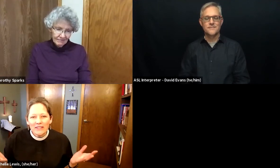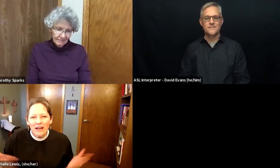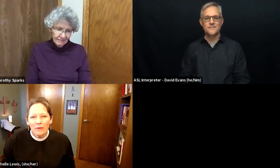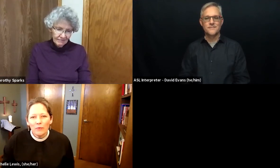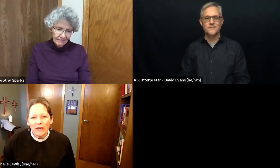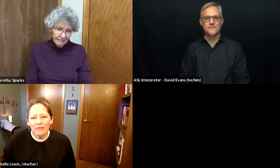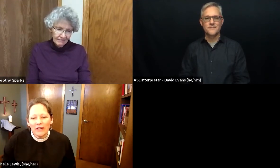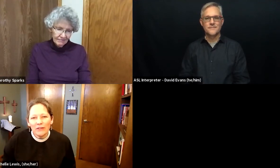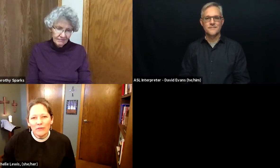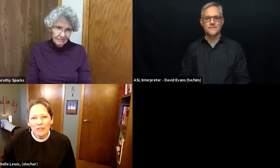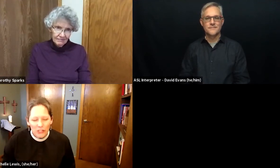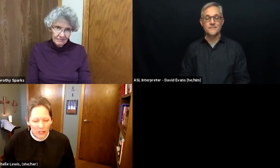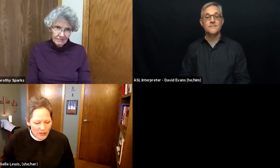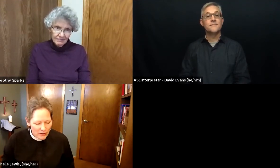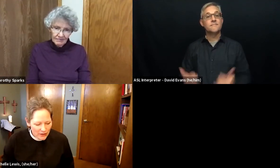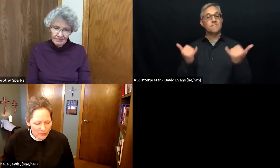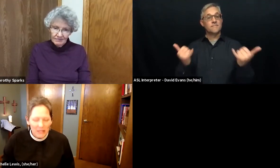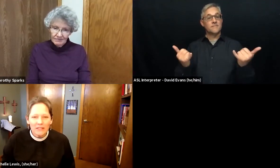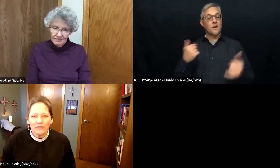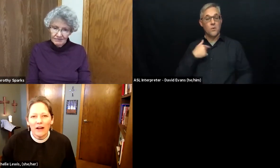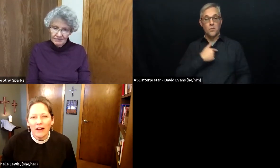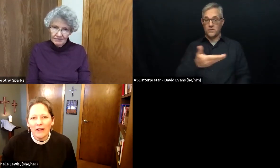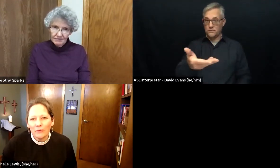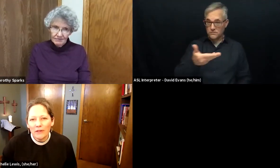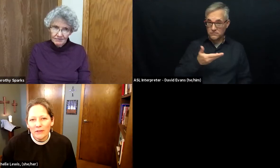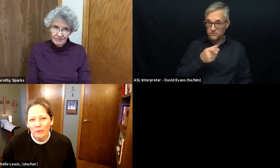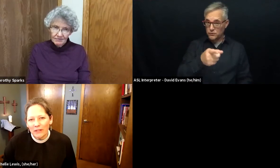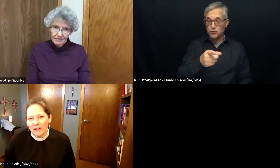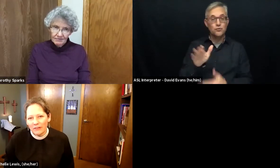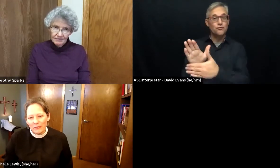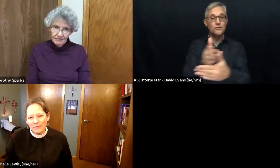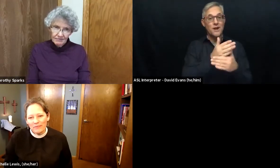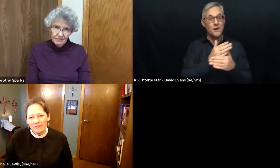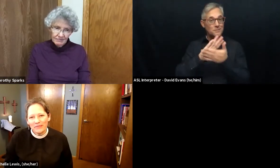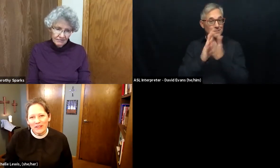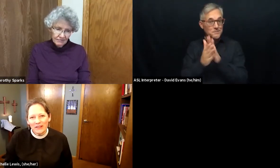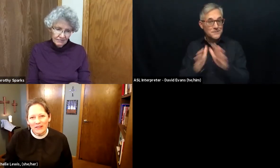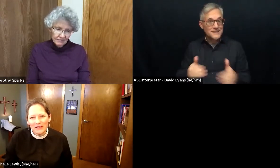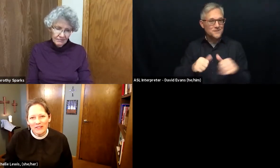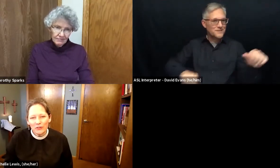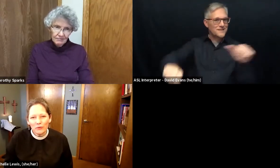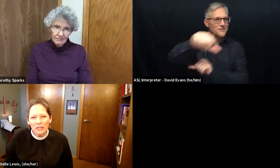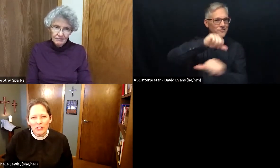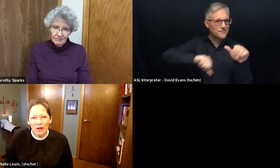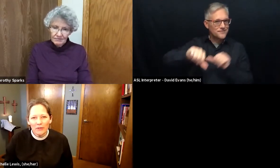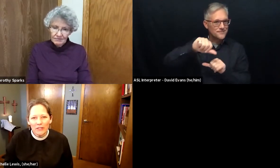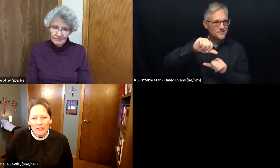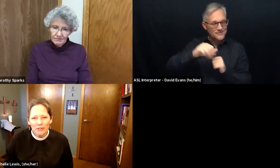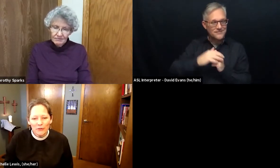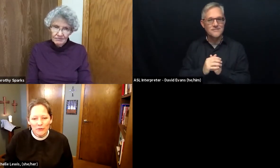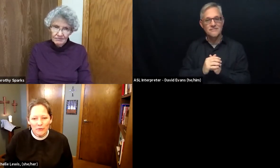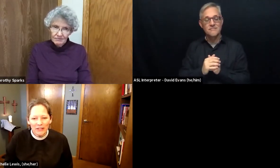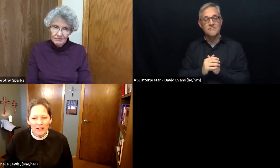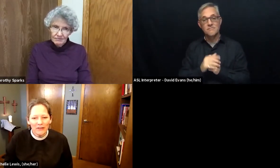at this time, we invite you to share the peace of God with one another, to reach out